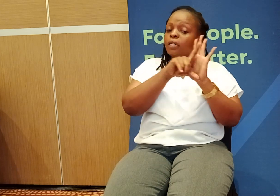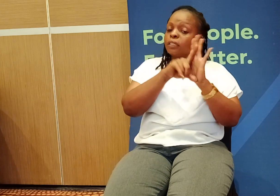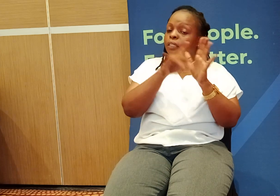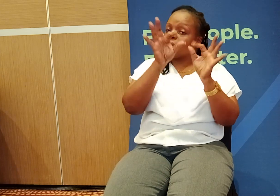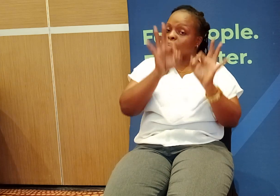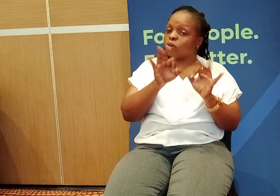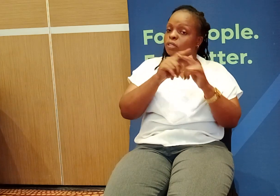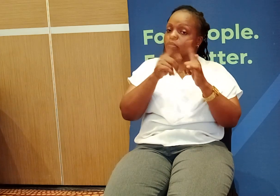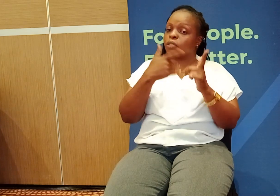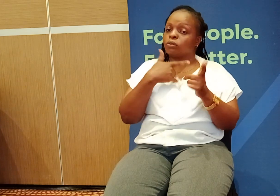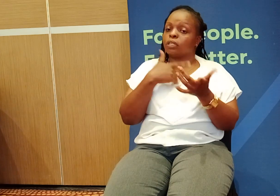did have some,